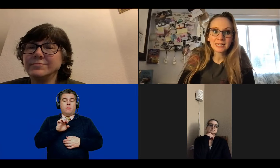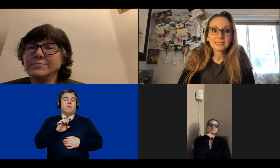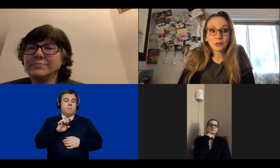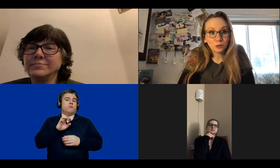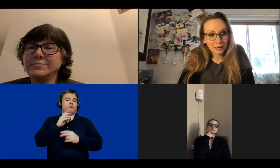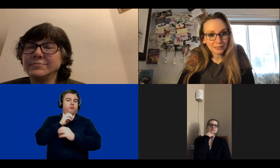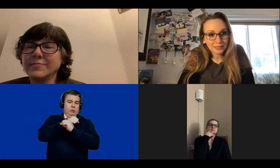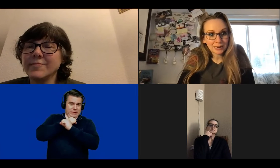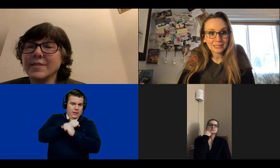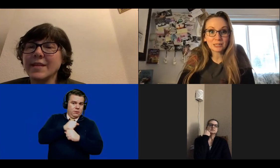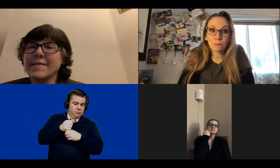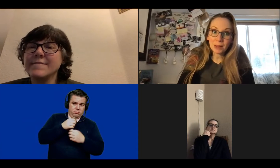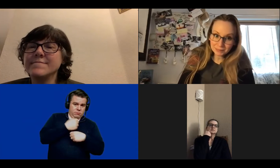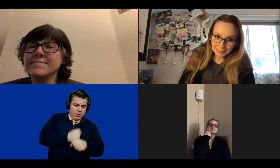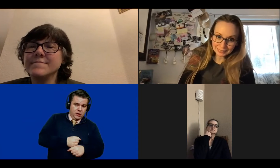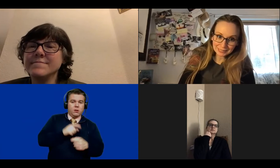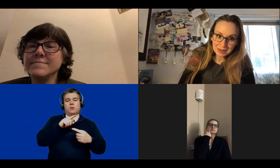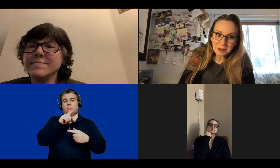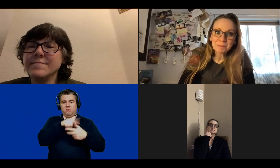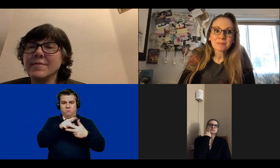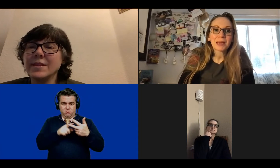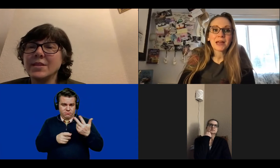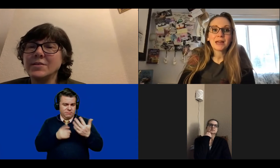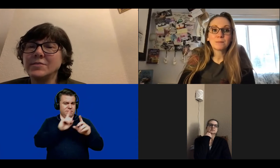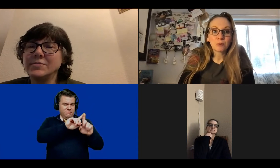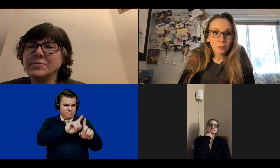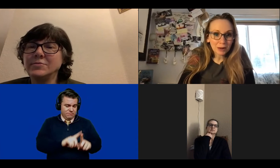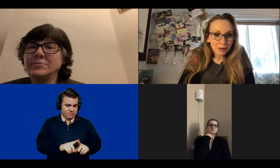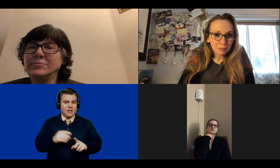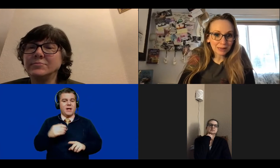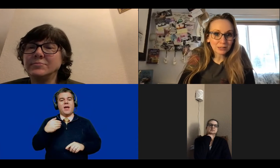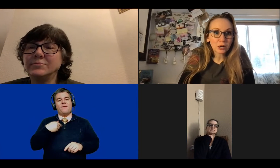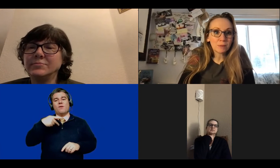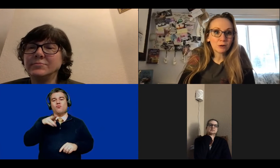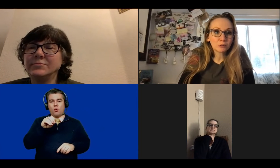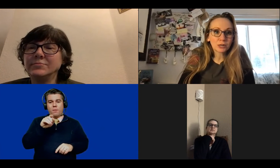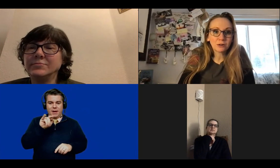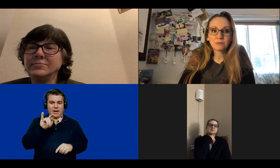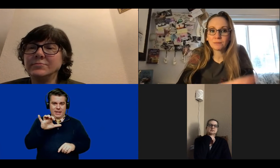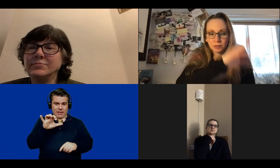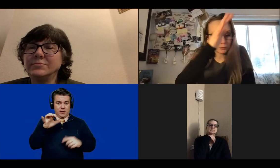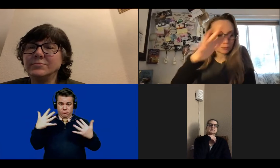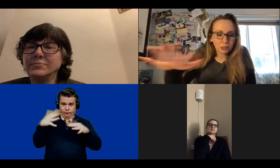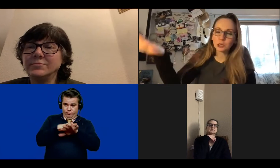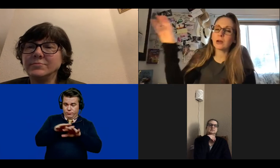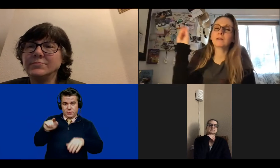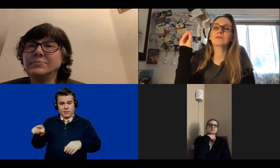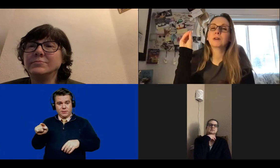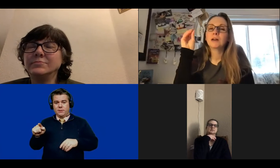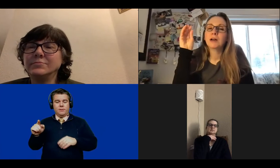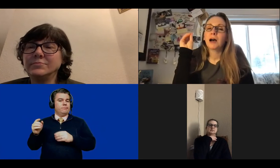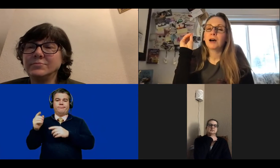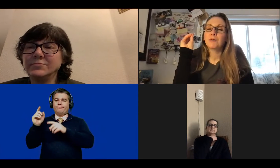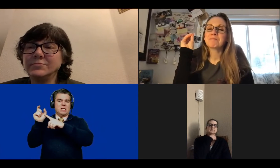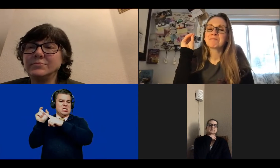protease, cellulase, and serrapeptase, and probiotic blend composed of, it's a bunch of